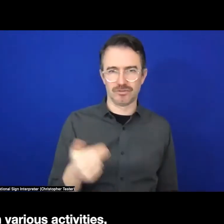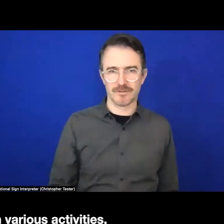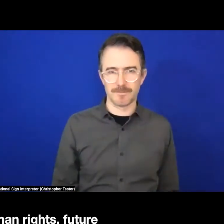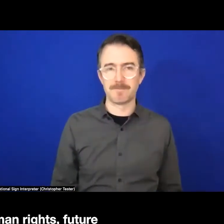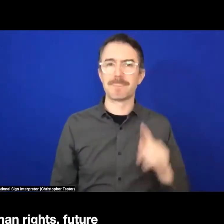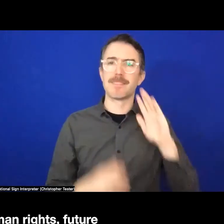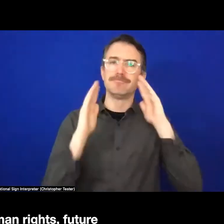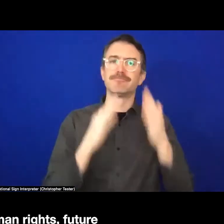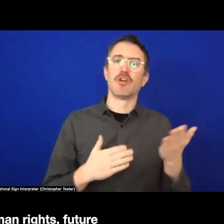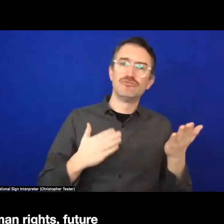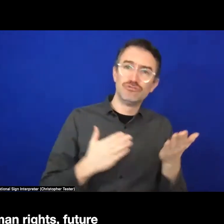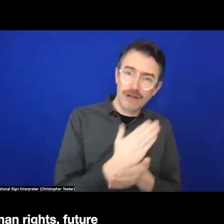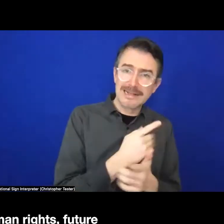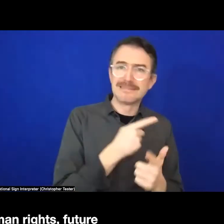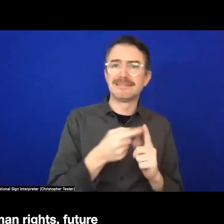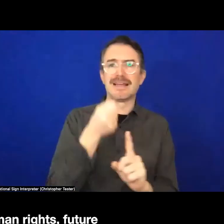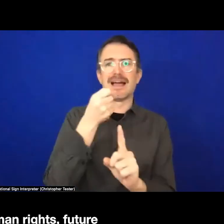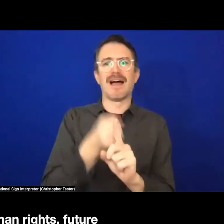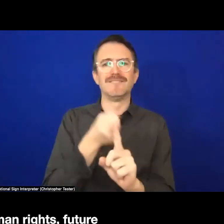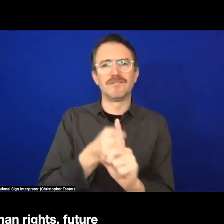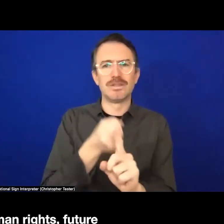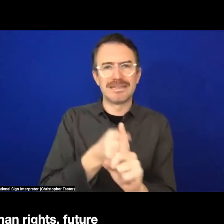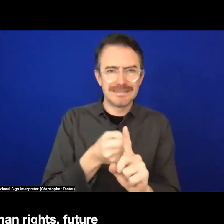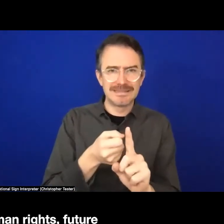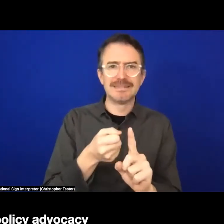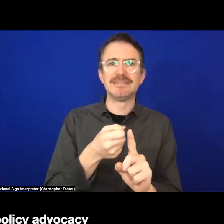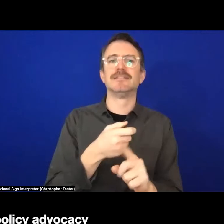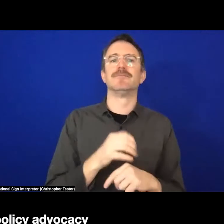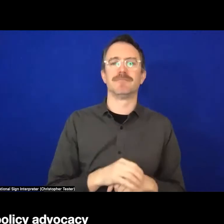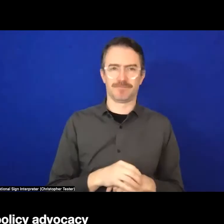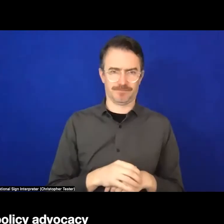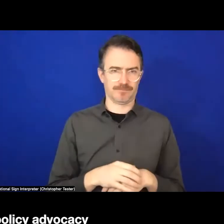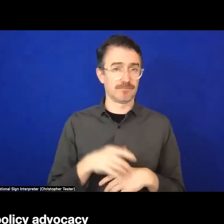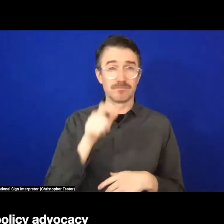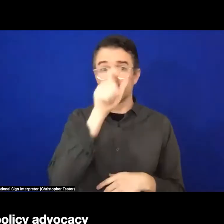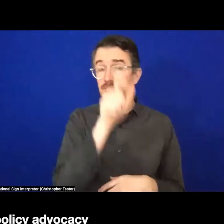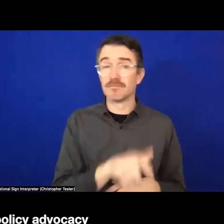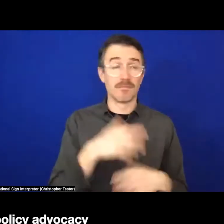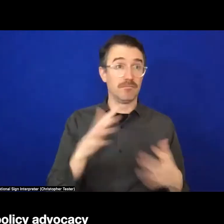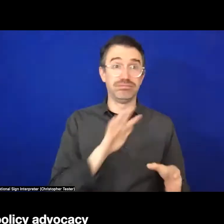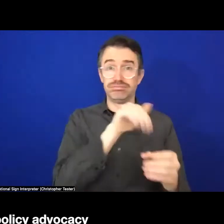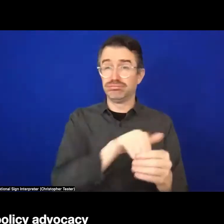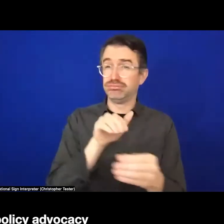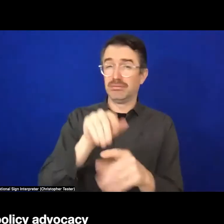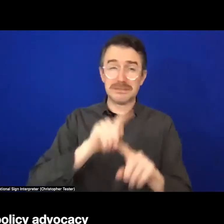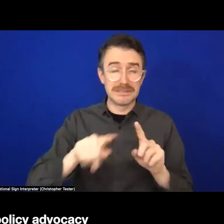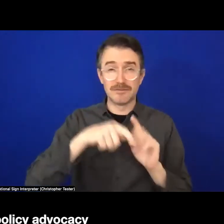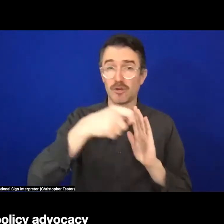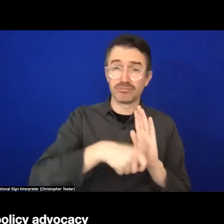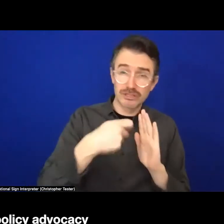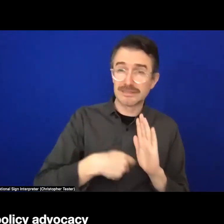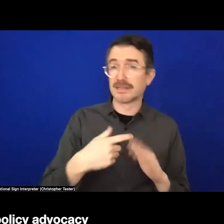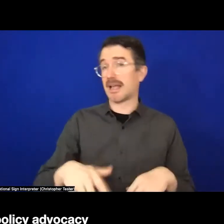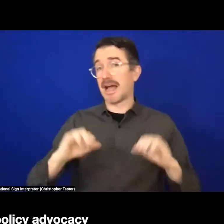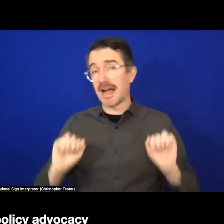in various activities related to disability issues, human rights, wheelchair provision system, urban development, and policy advocacy in Indonesia